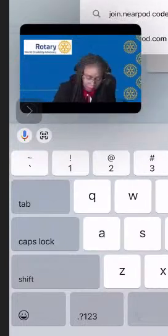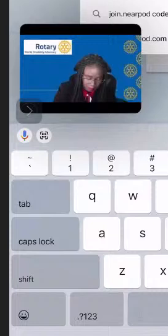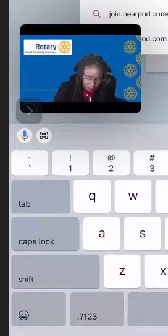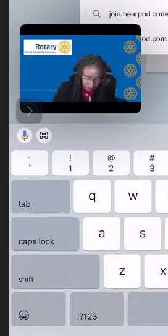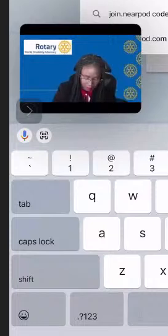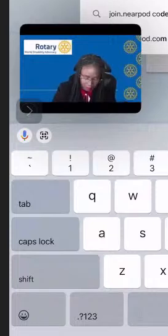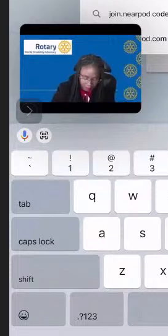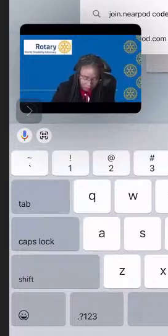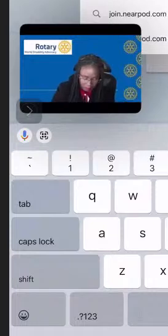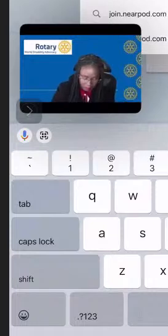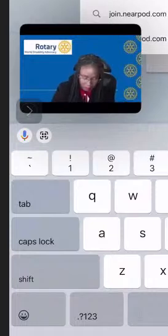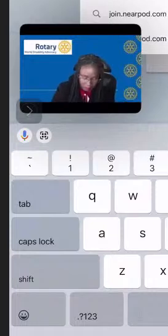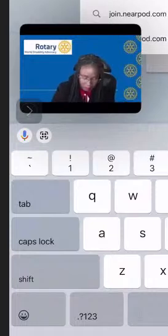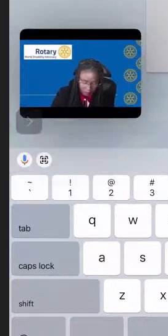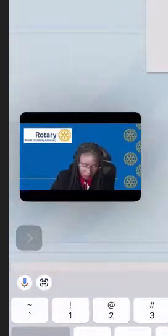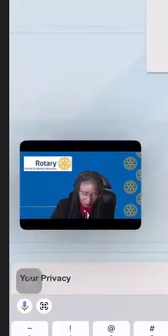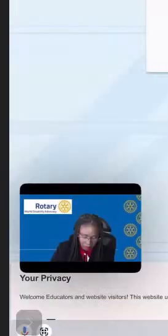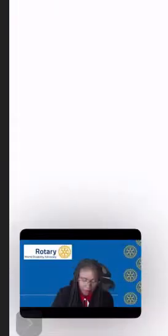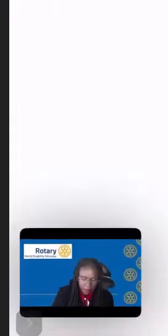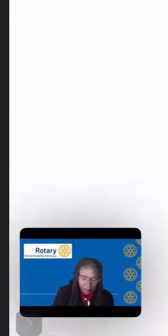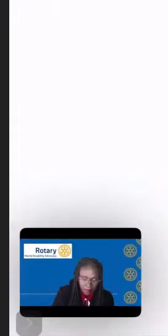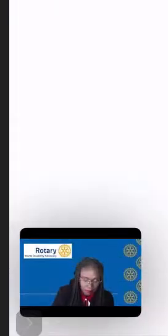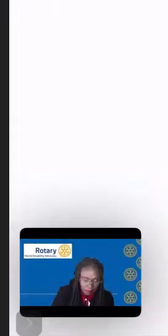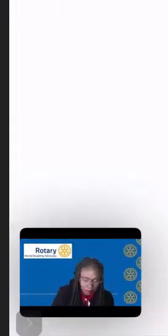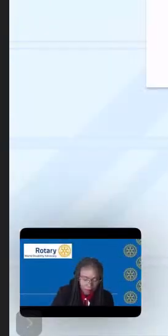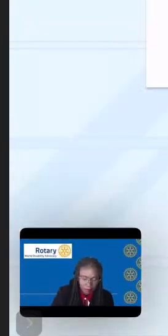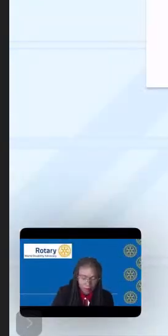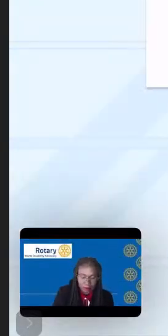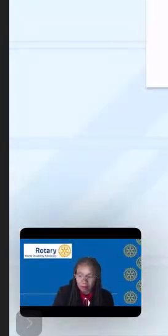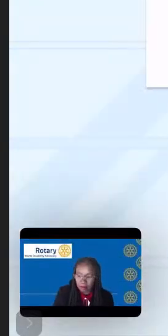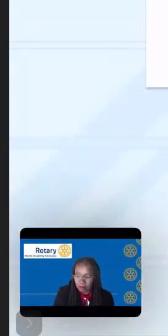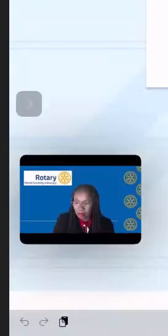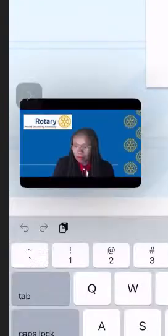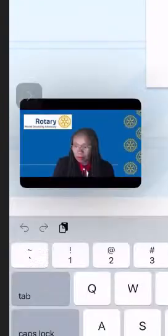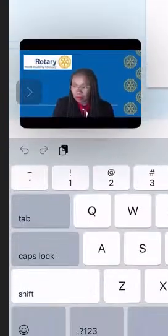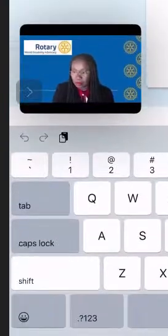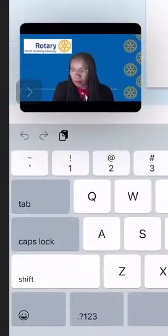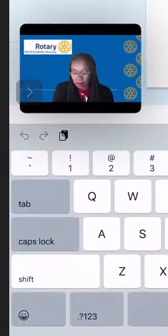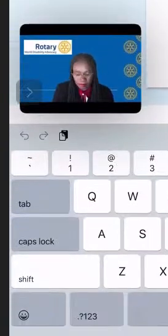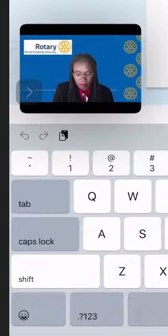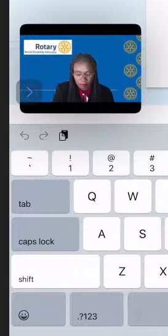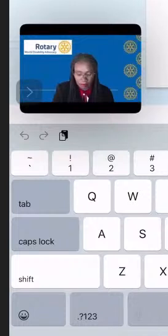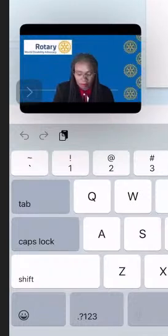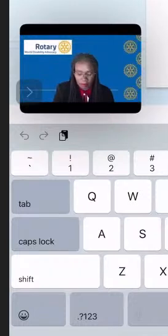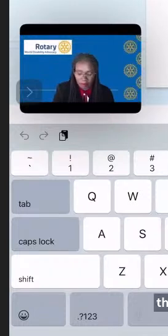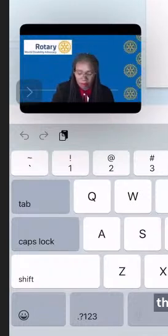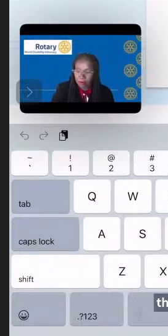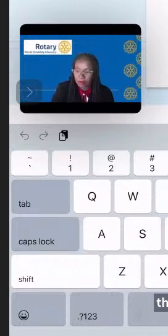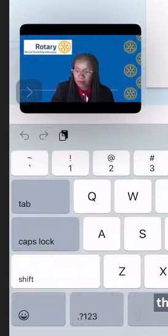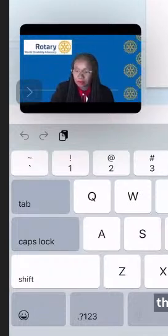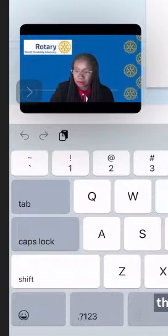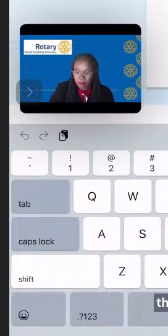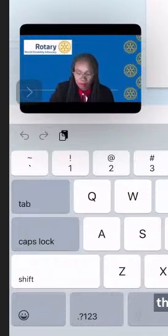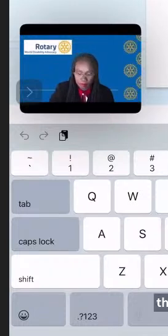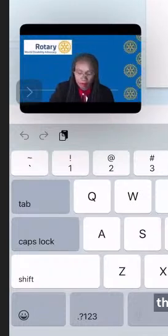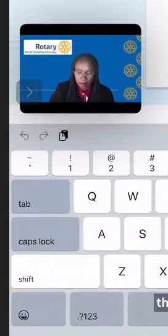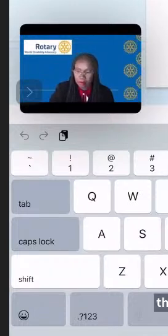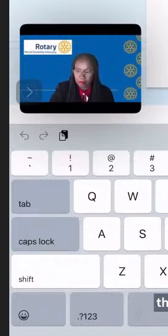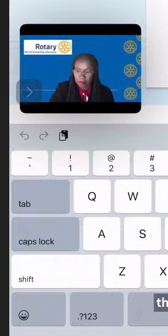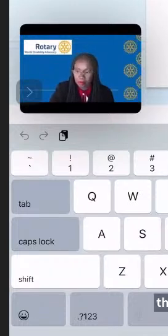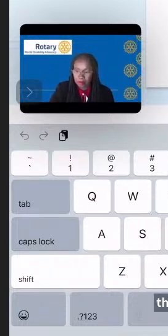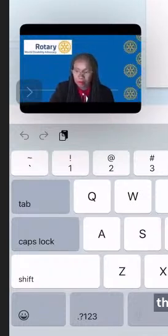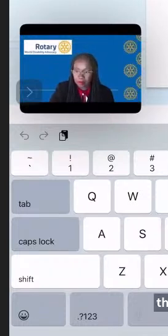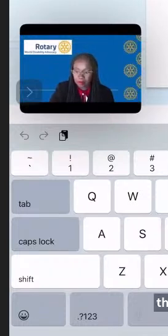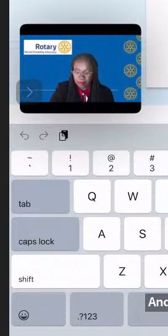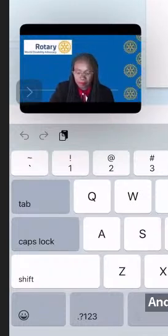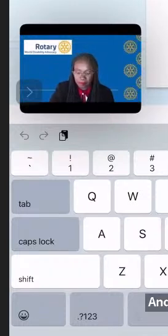join.nearpod.com. And then it'll take you to a page that looks just like this. And you're going to put in the code if you want to join. If you